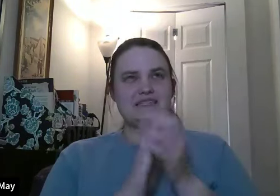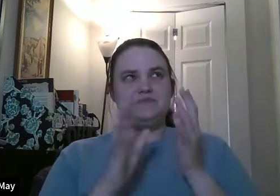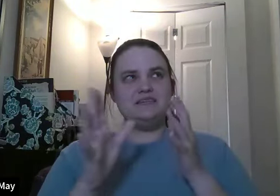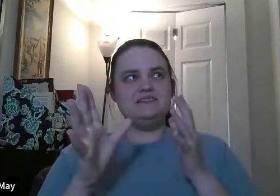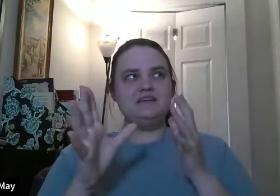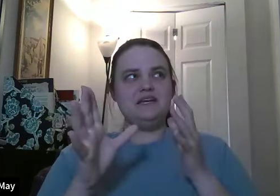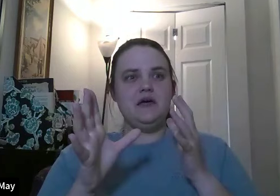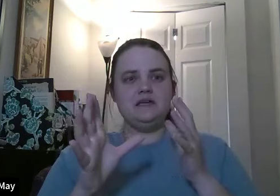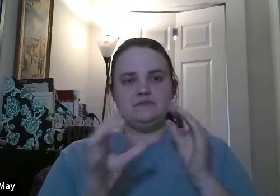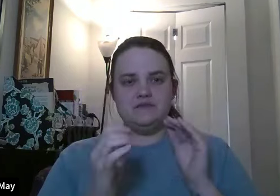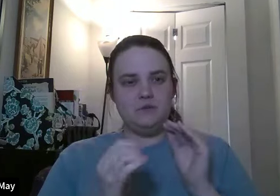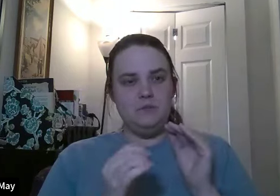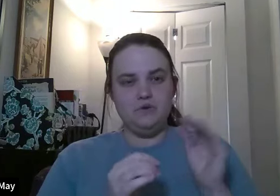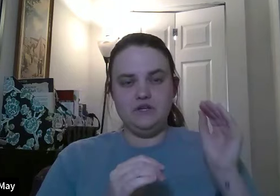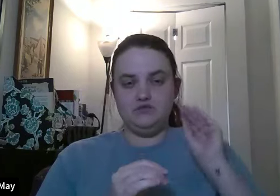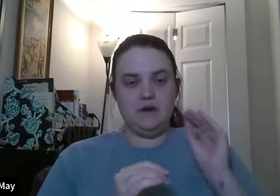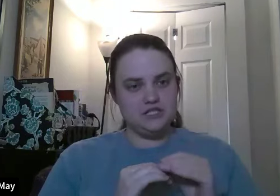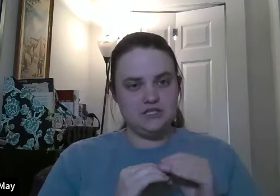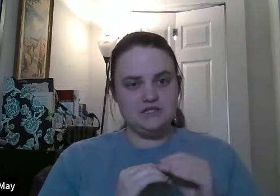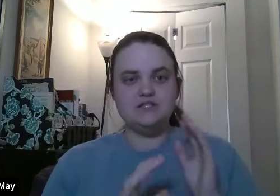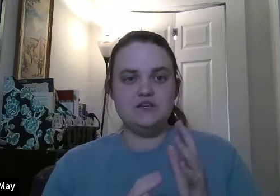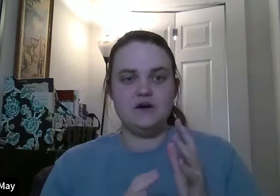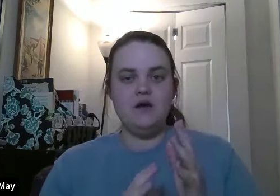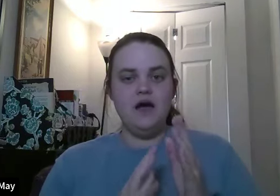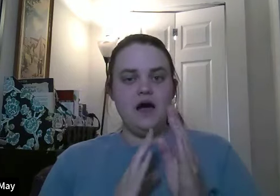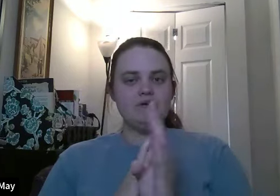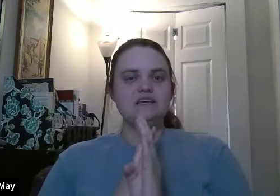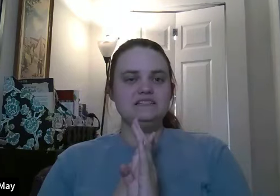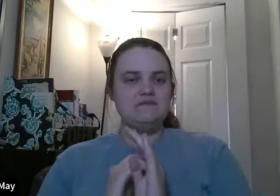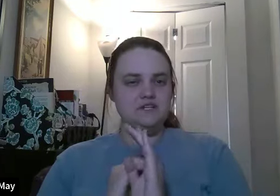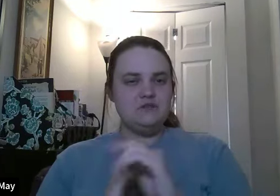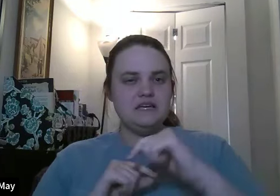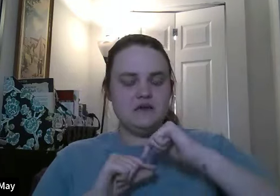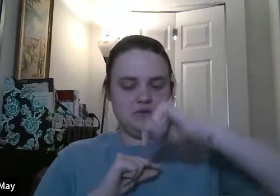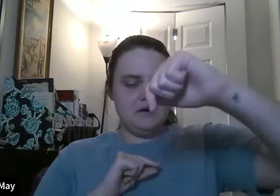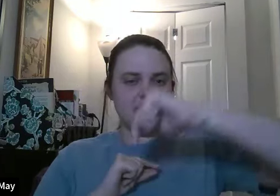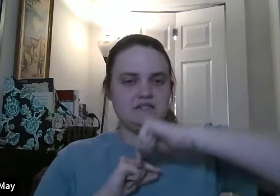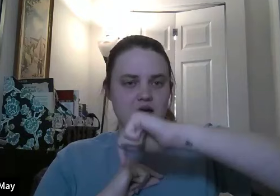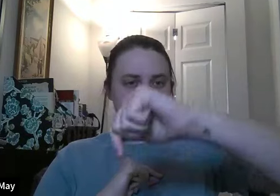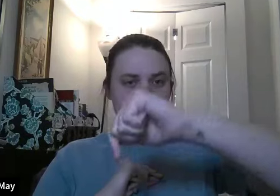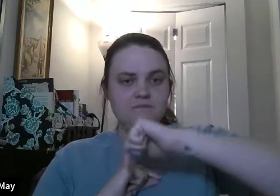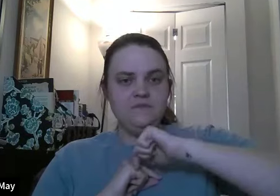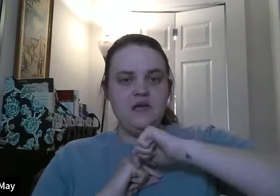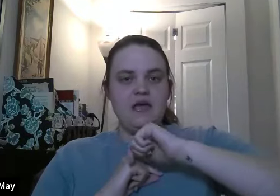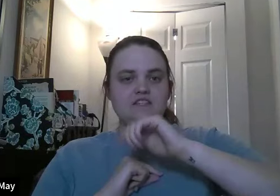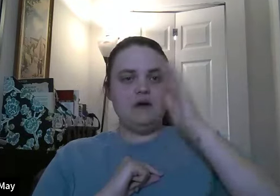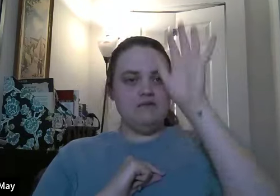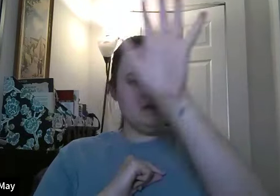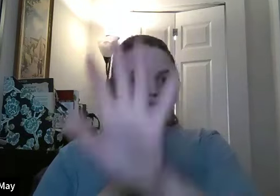it's basically a specific like direction. So I always like to say visualize being on a timeline. And so everything in